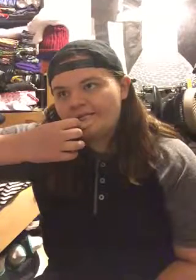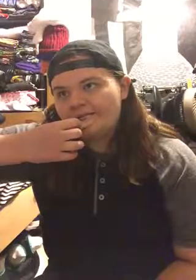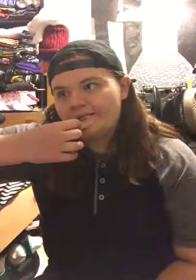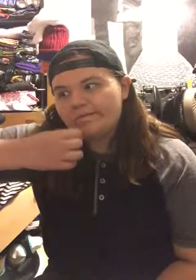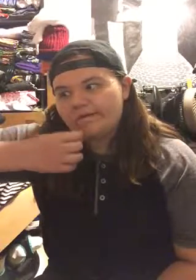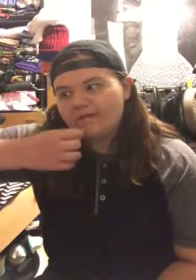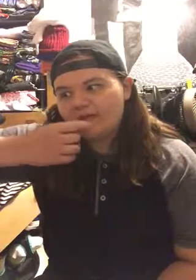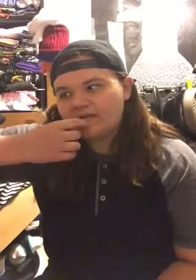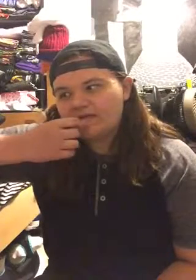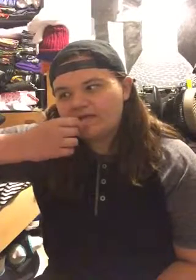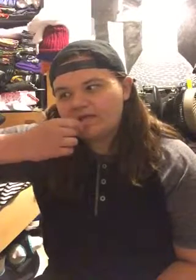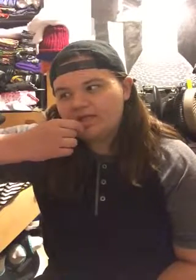truck.